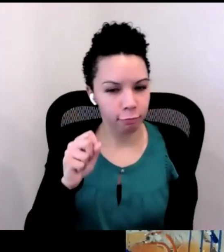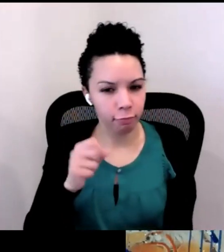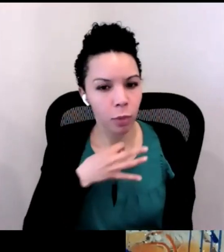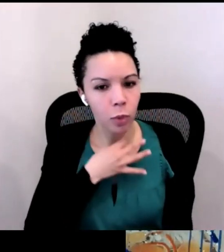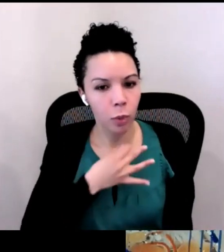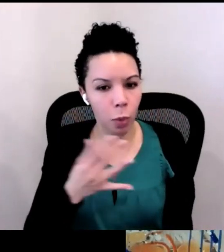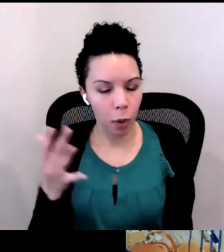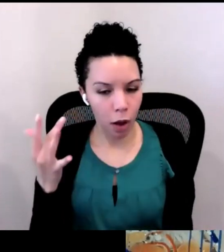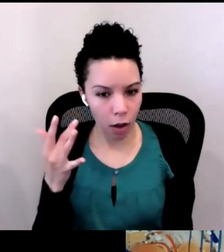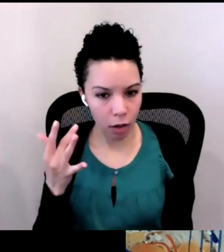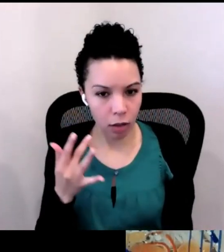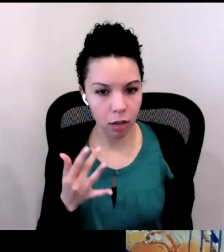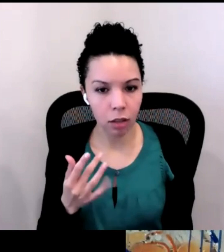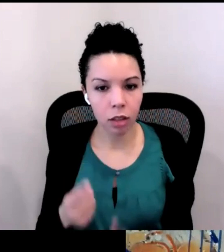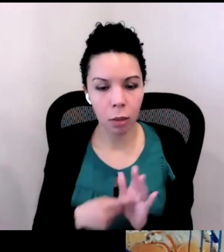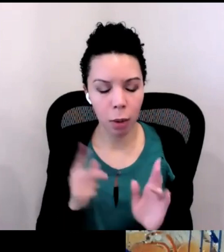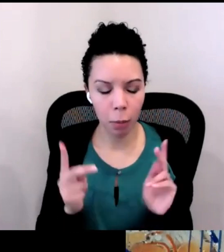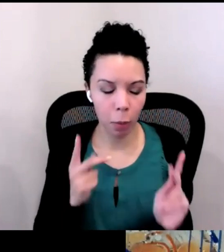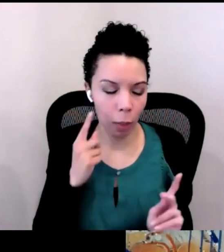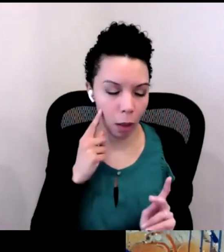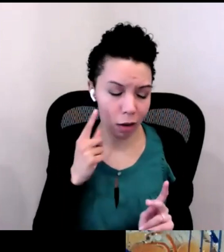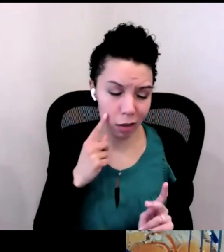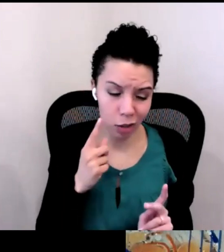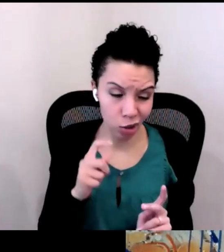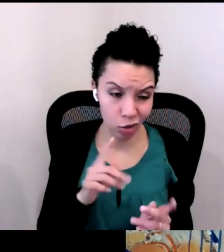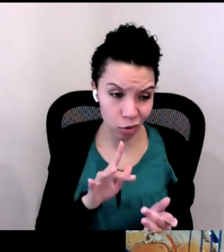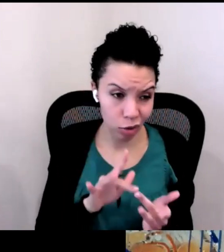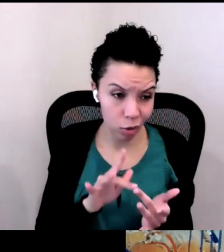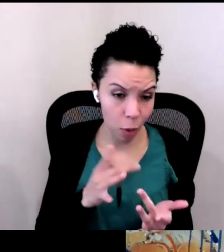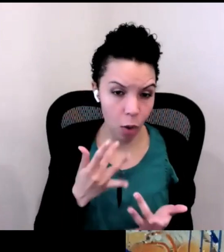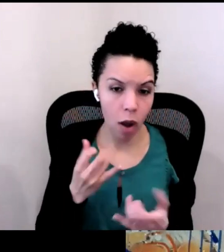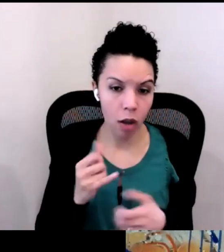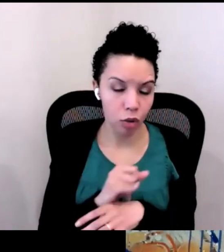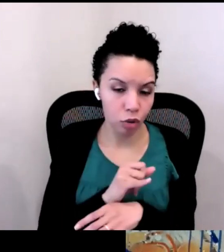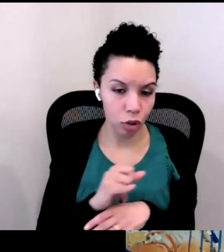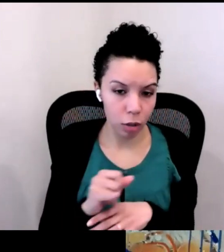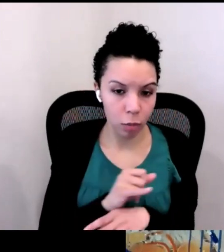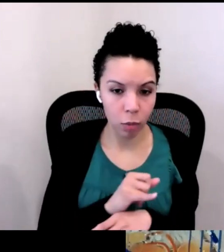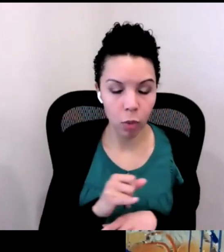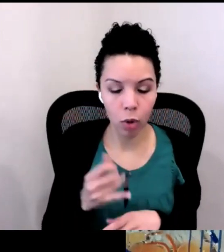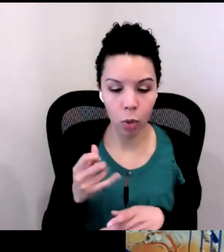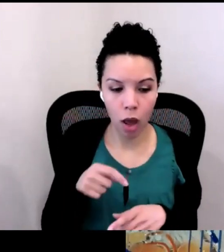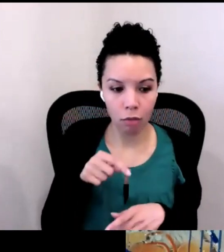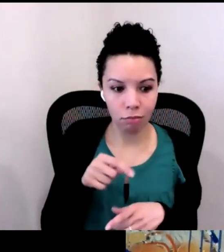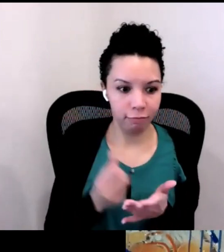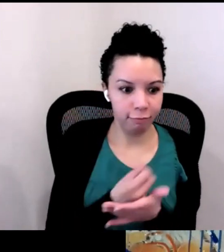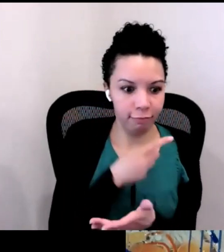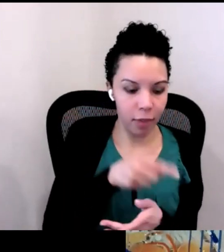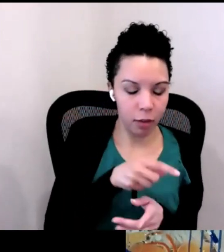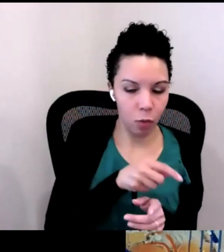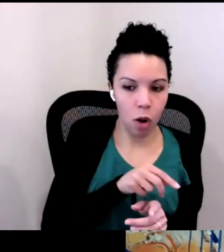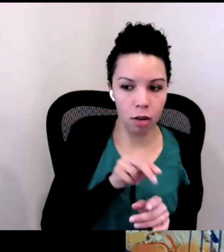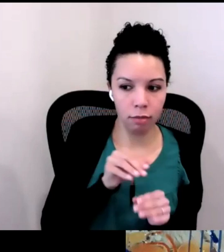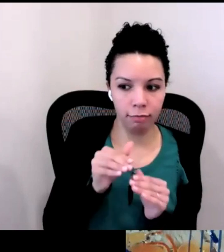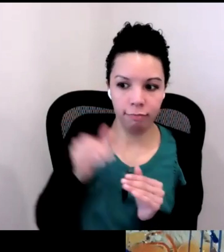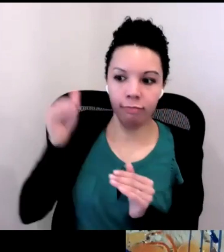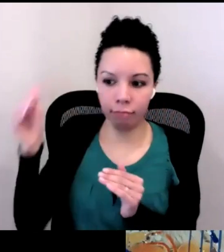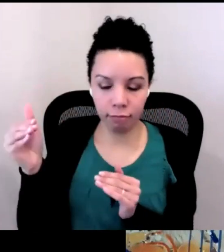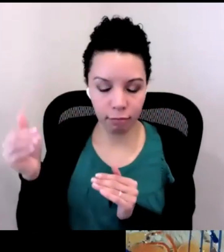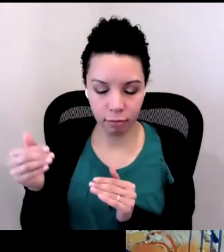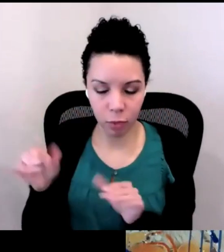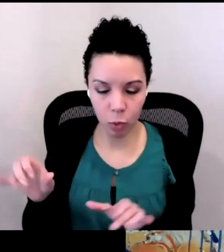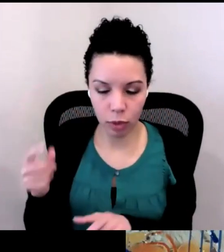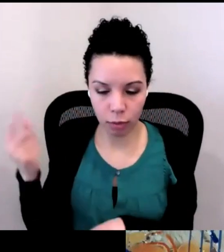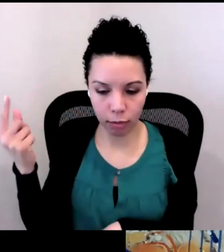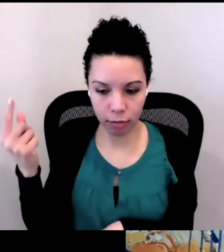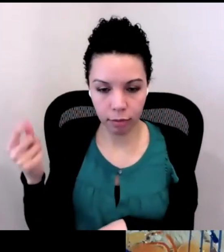out because you need an internship or you want that person to be a stepping stone to something else. I want to know why this conversation